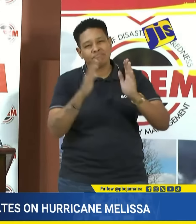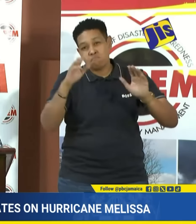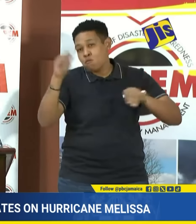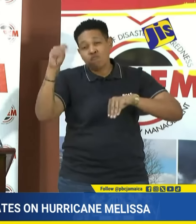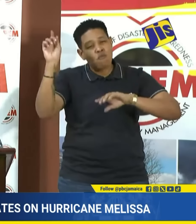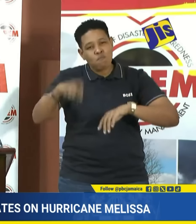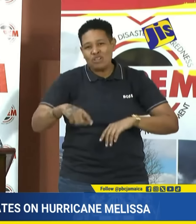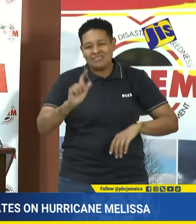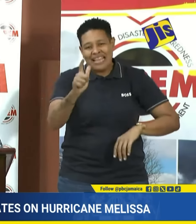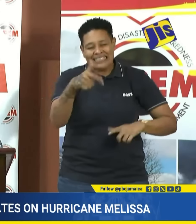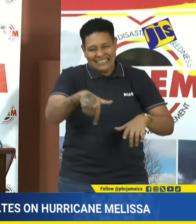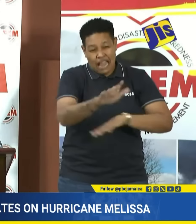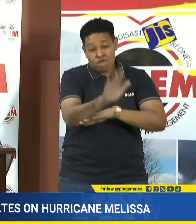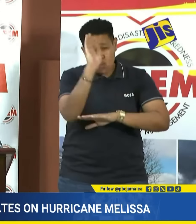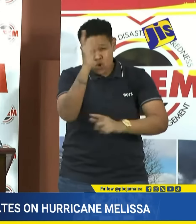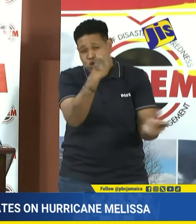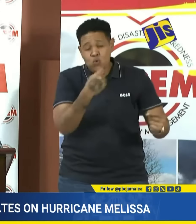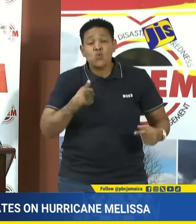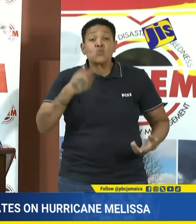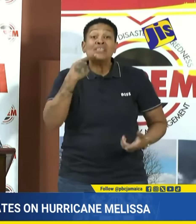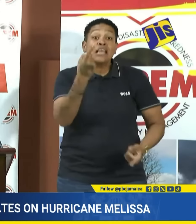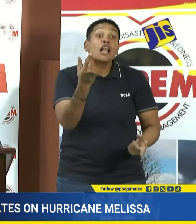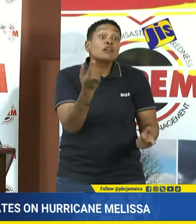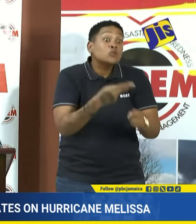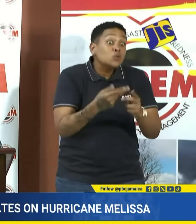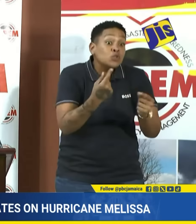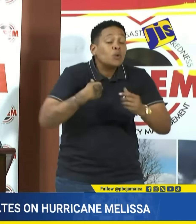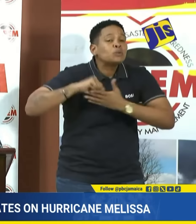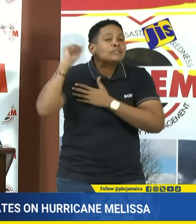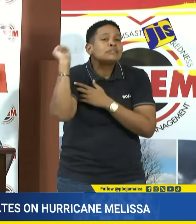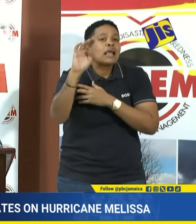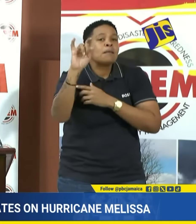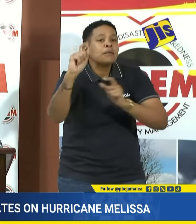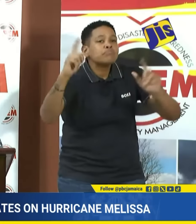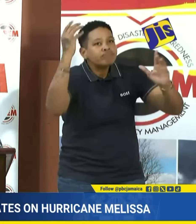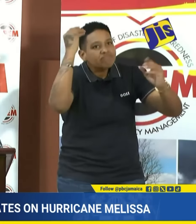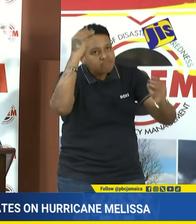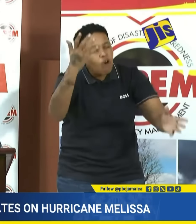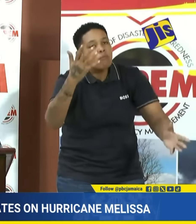we will tell you as soon as it is done. We'll send out a media advisory on it.